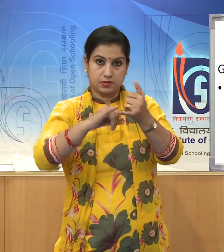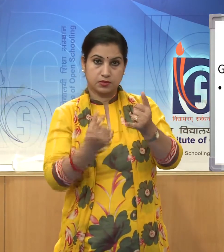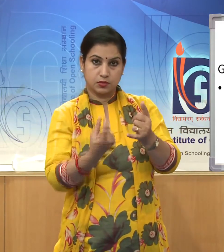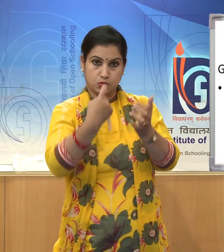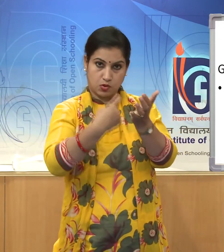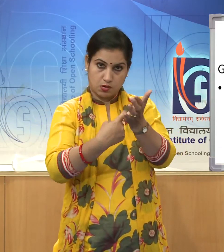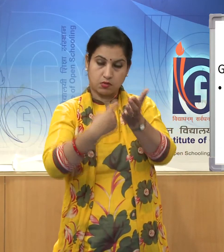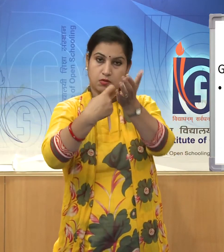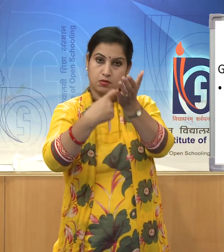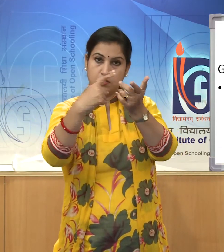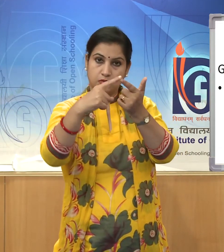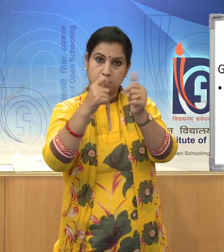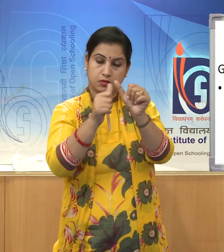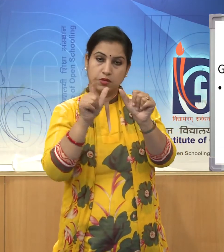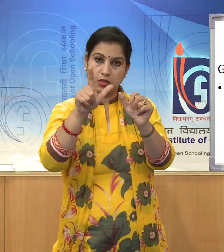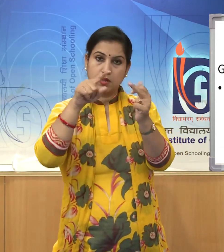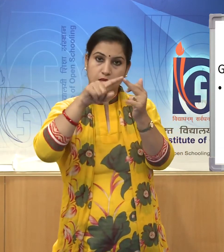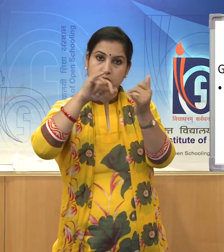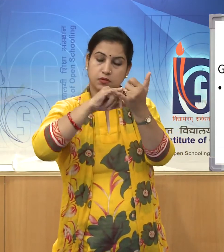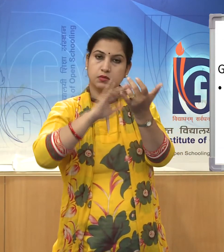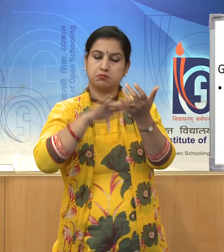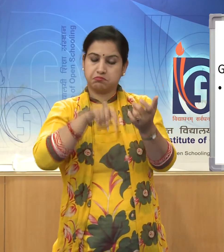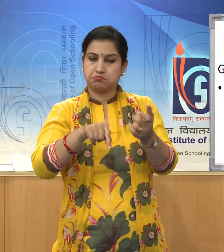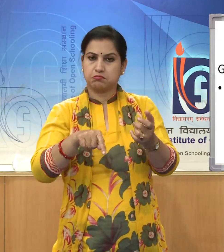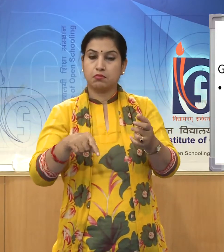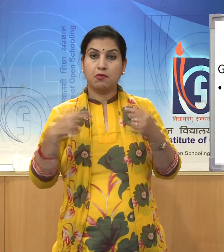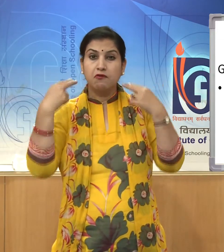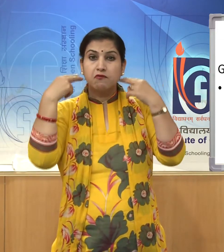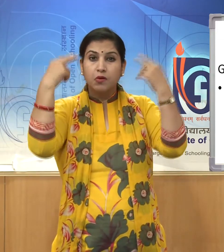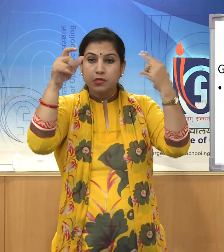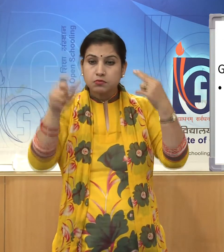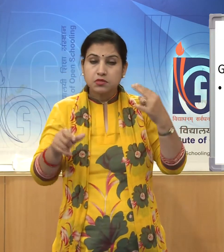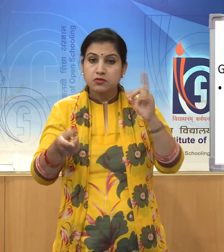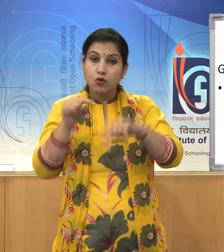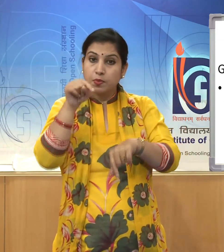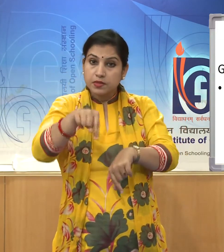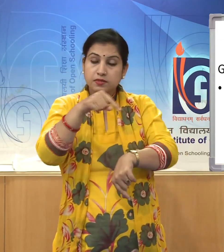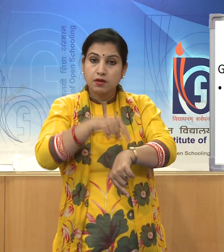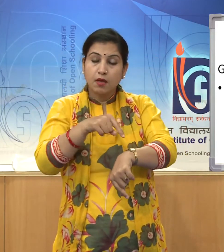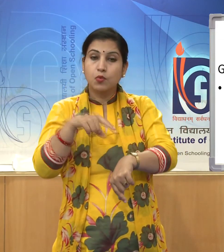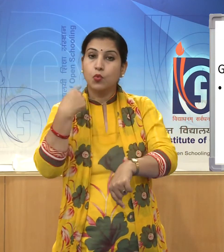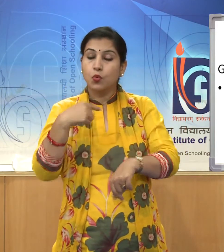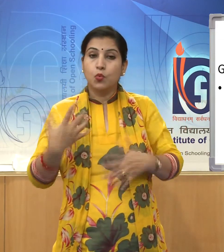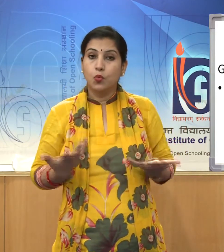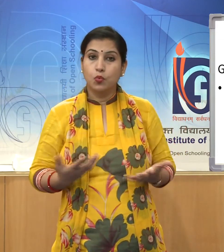surrealism. The famous painter of surrealism is Salvador